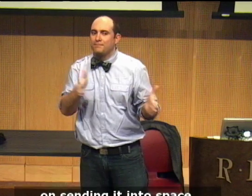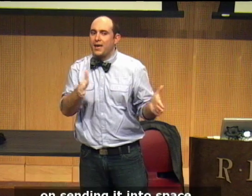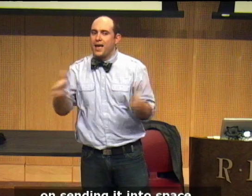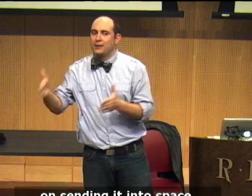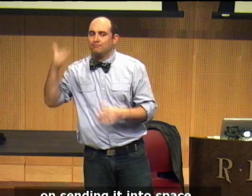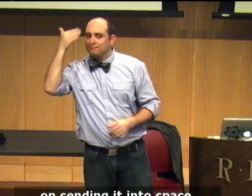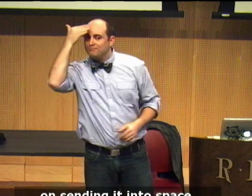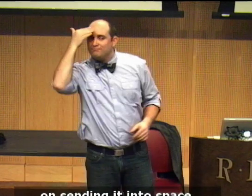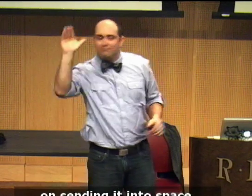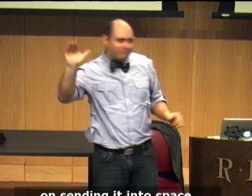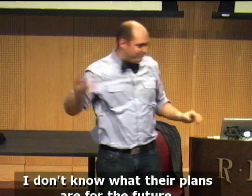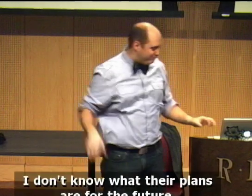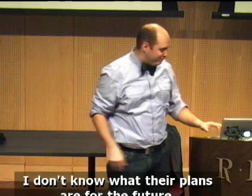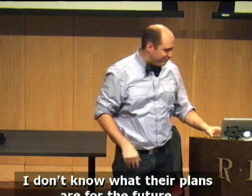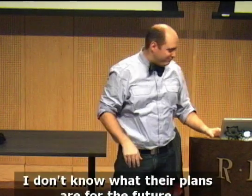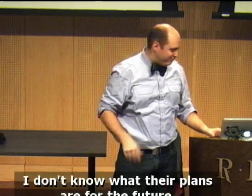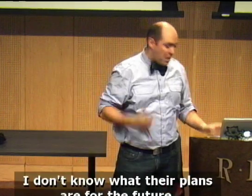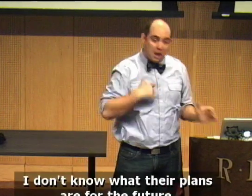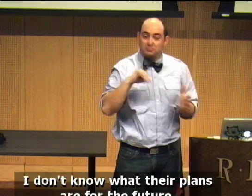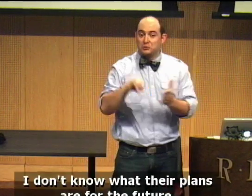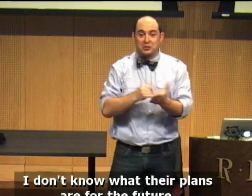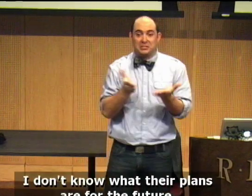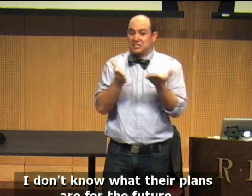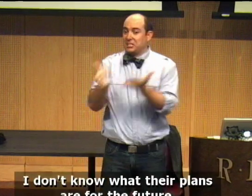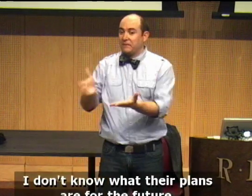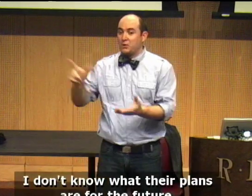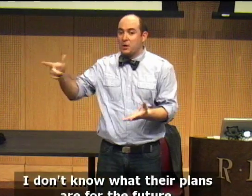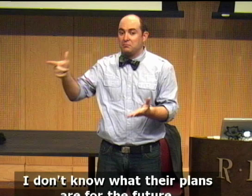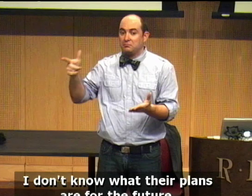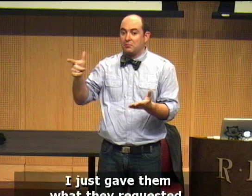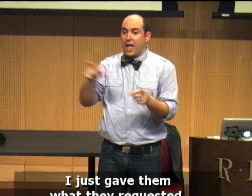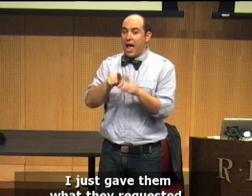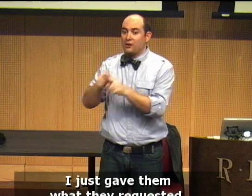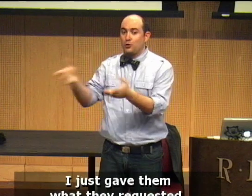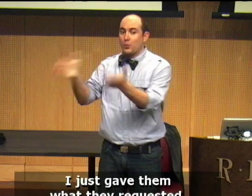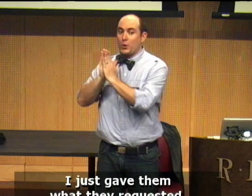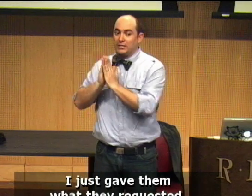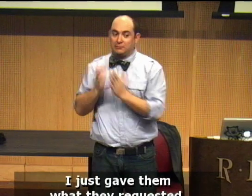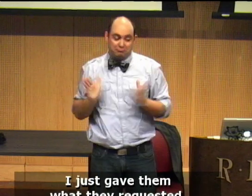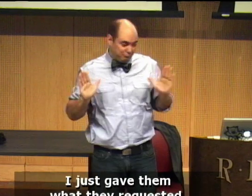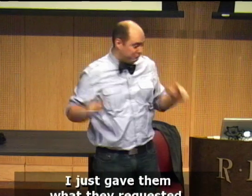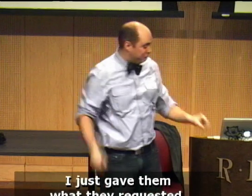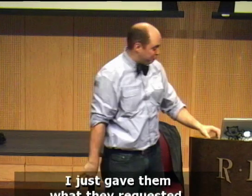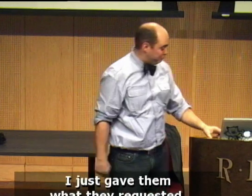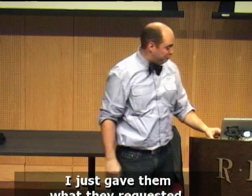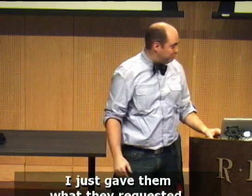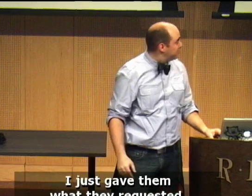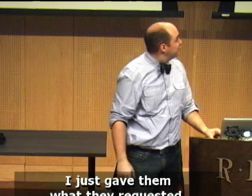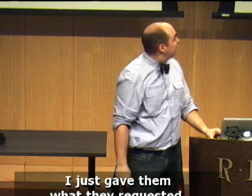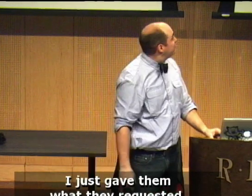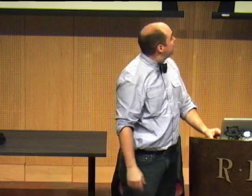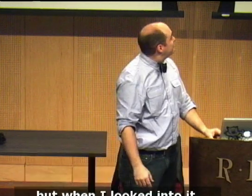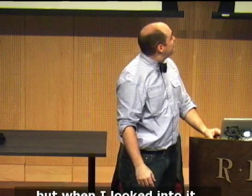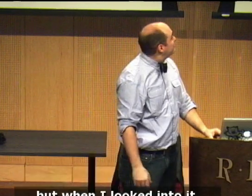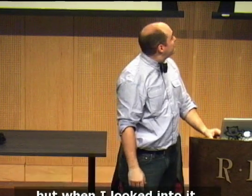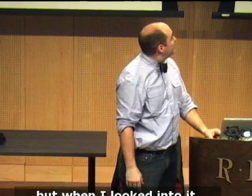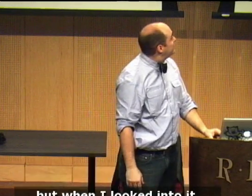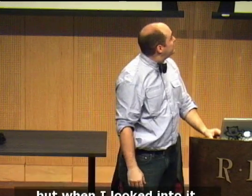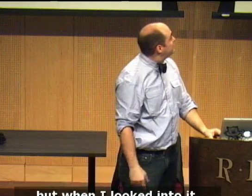sending it into space. I don't know what their plans are for the future. I just gave them what they requested, but when I looked